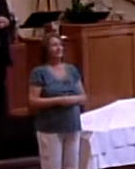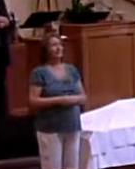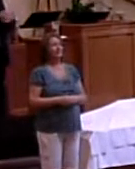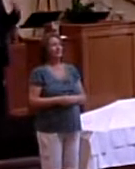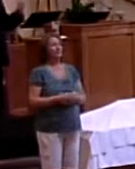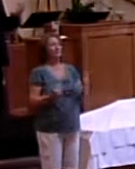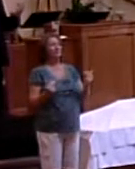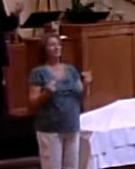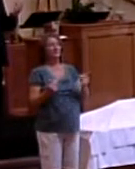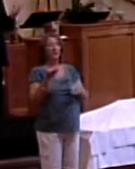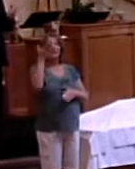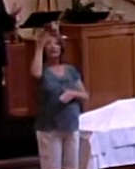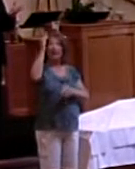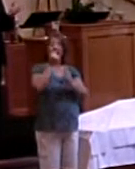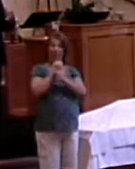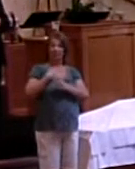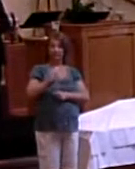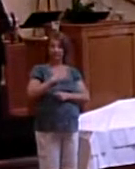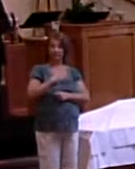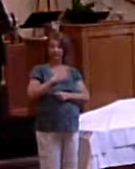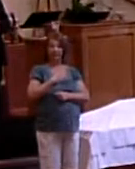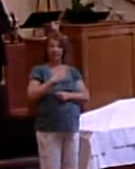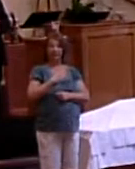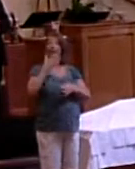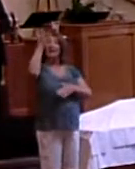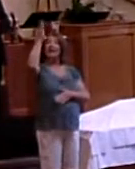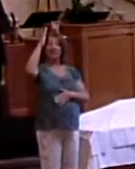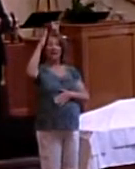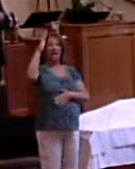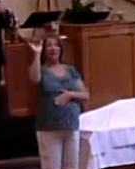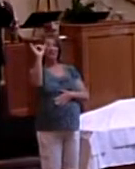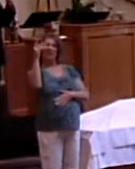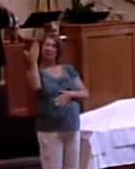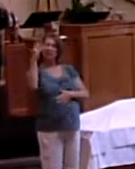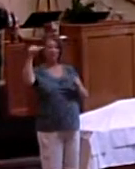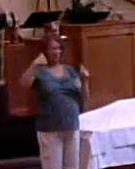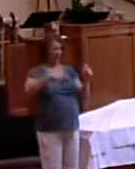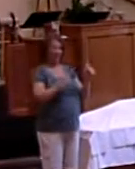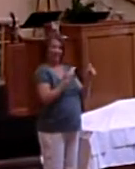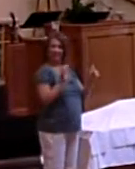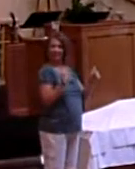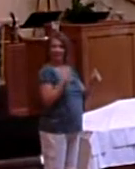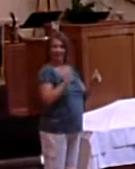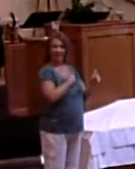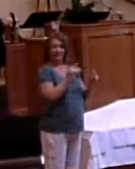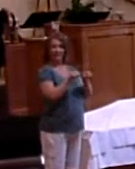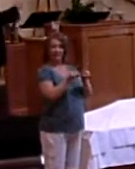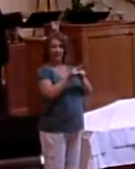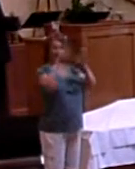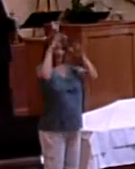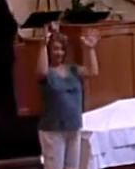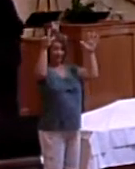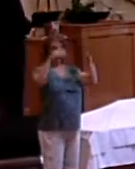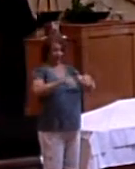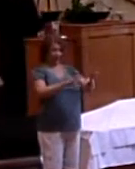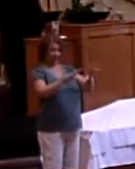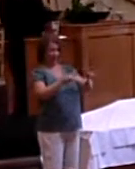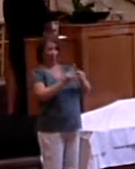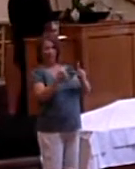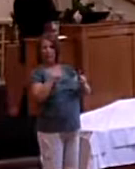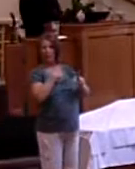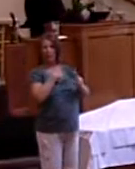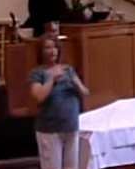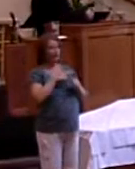So God loves us and is chasing us. Kind of like the deer in the headlights. We keep running. Yeah,